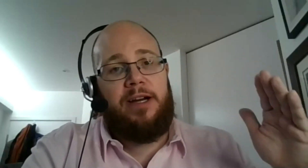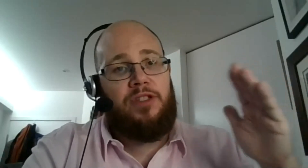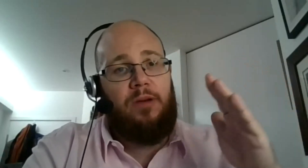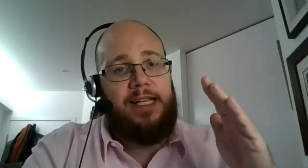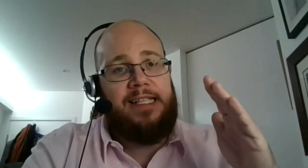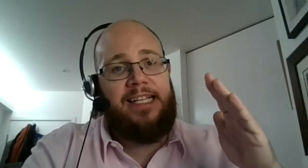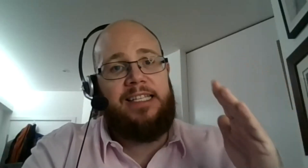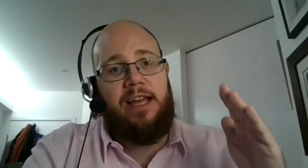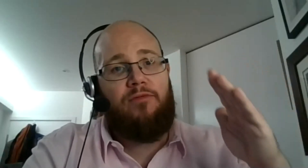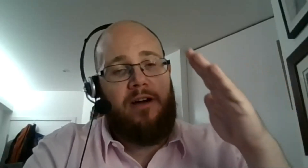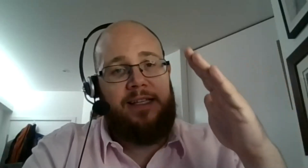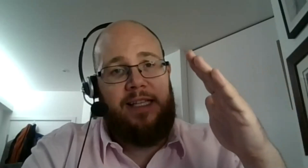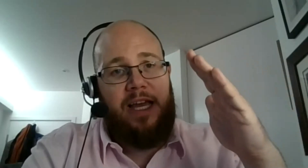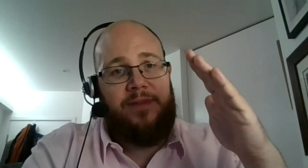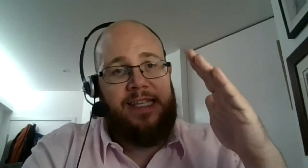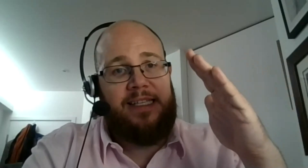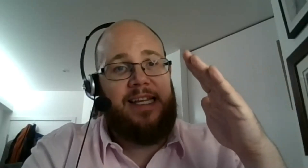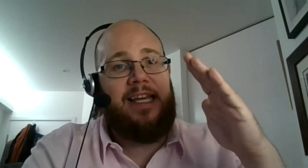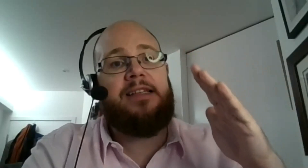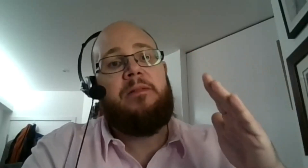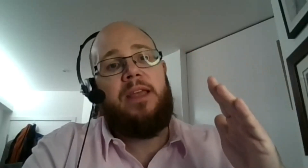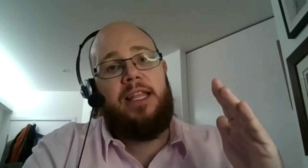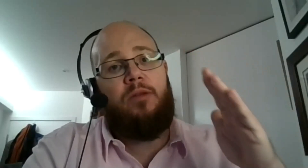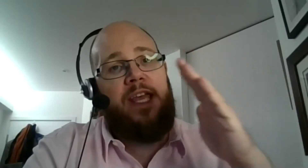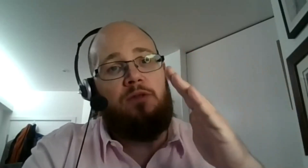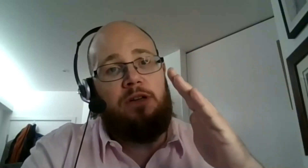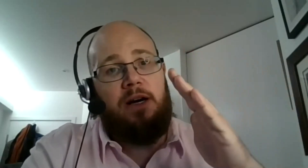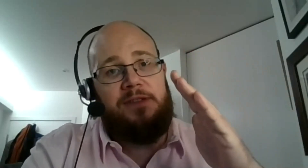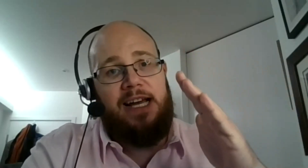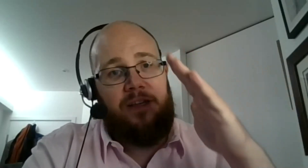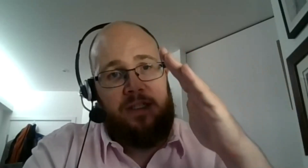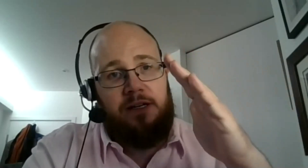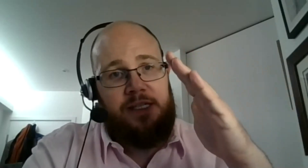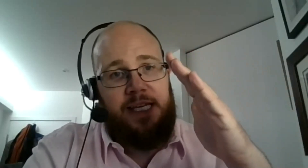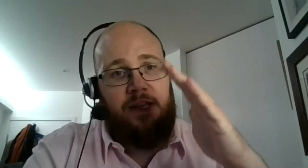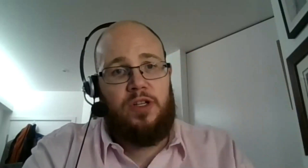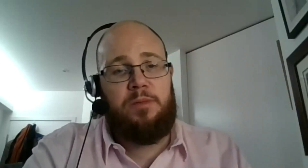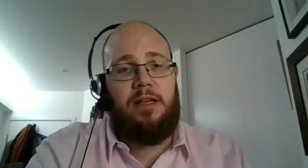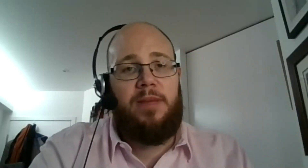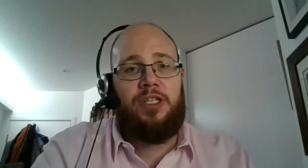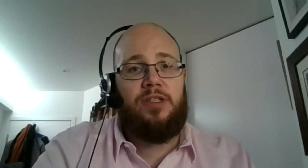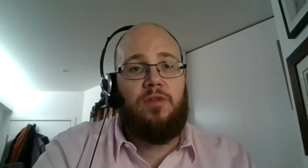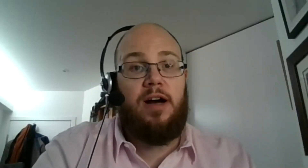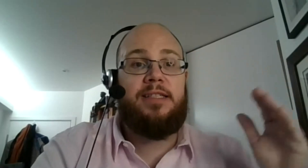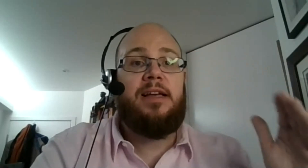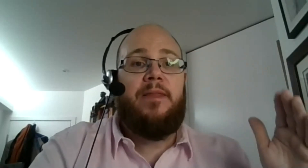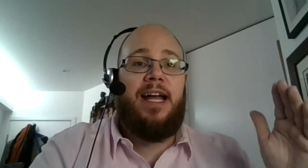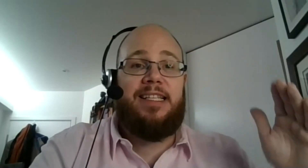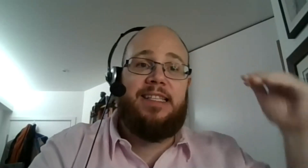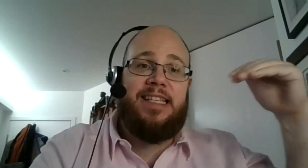2 weeks later, they rise in the over 60s. And then a week or two after that, you start to see the hospital admissions rise. And it's the same